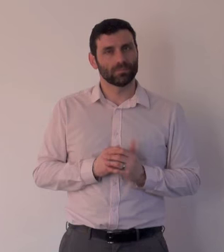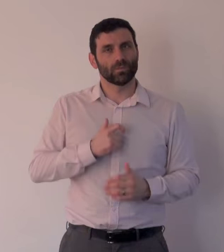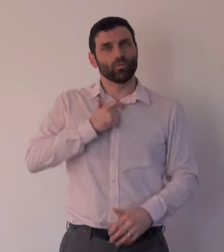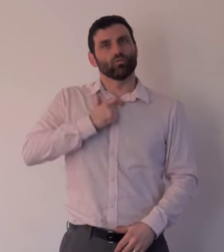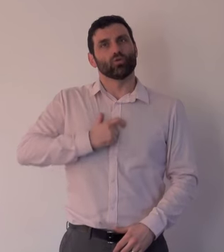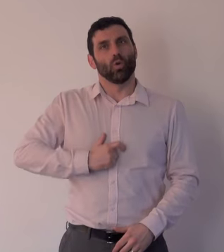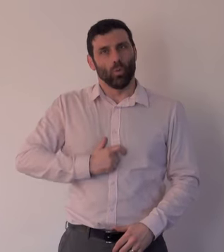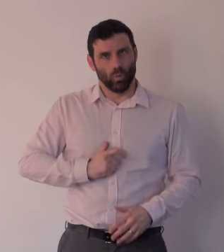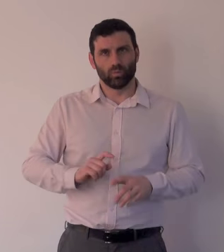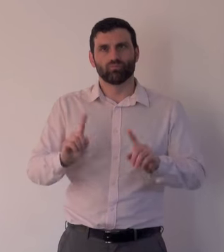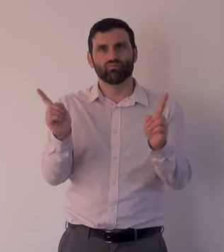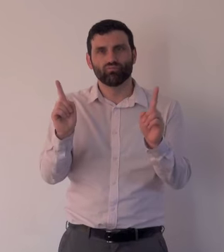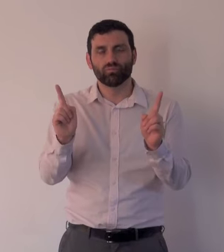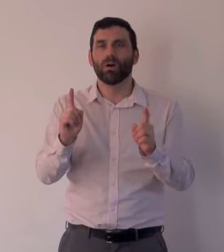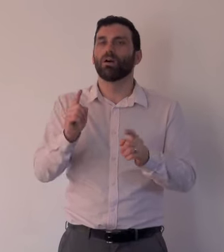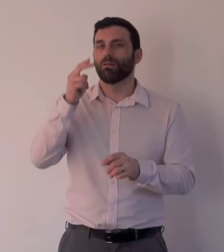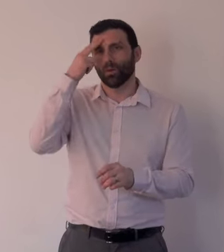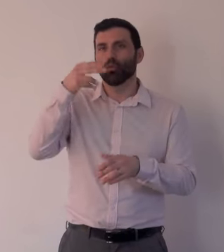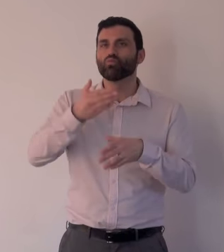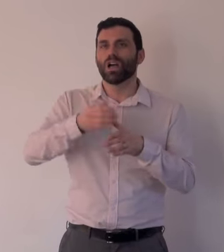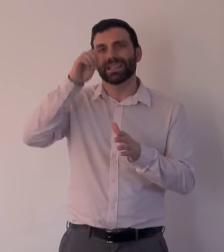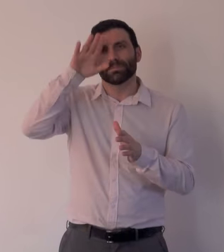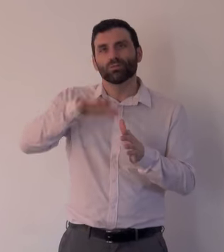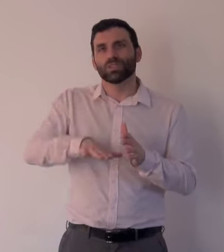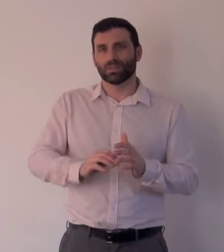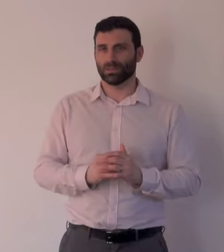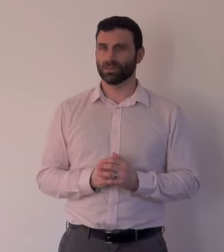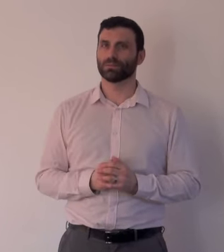The role is work experience.